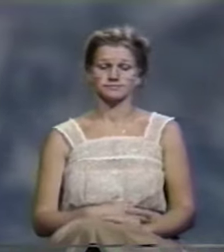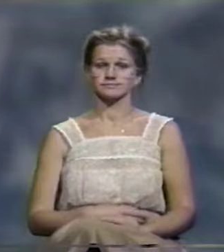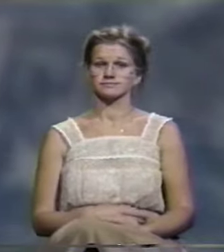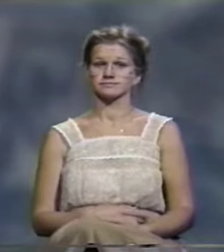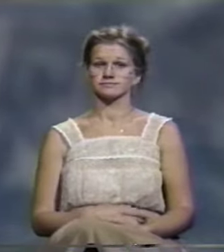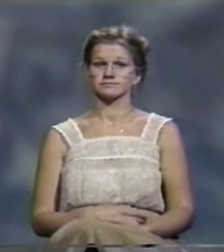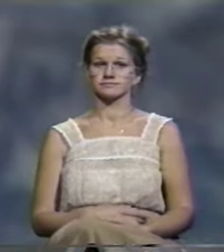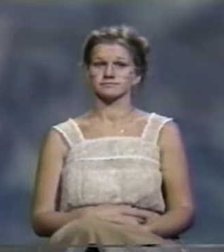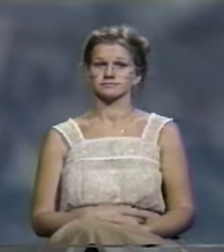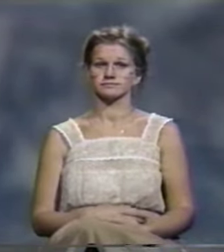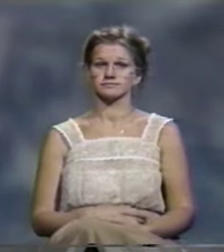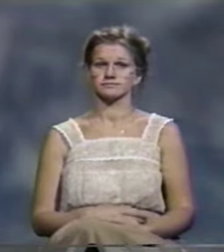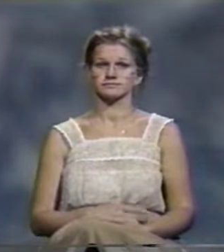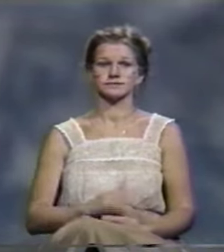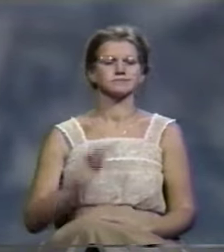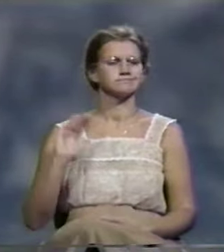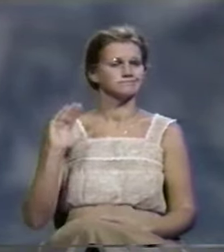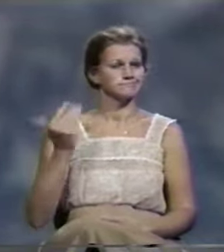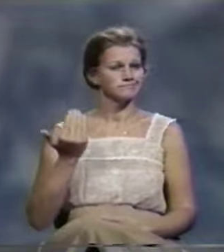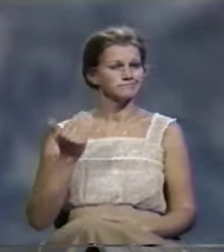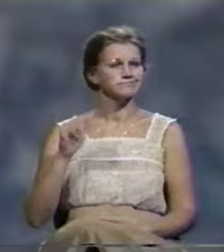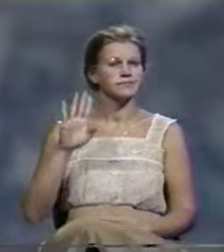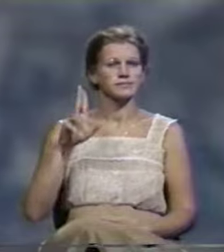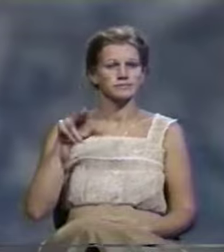It seems that the bus is late.